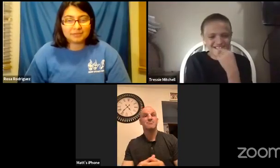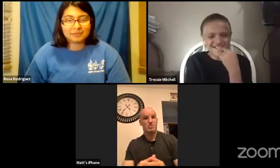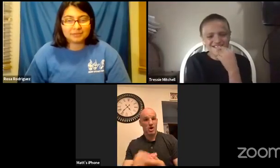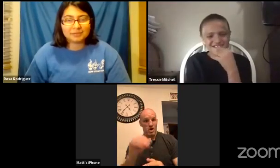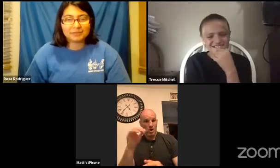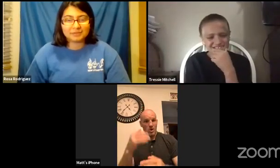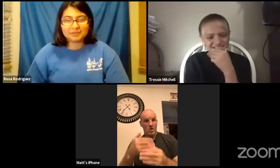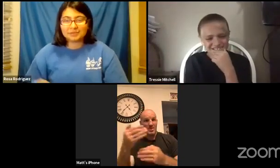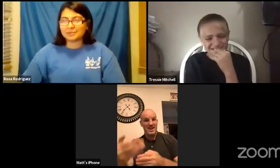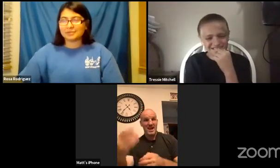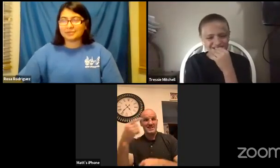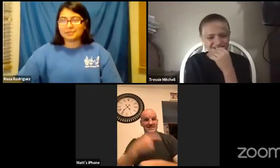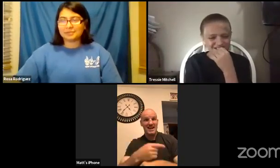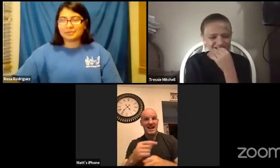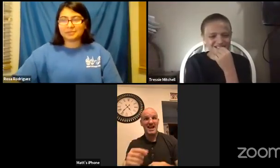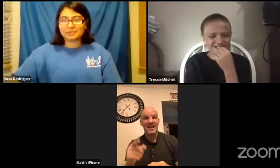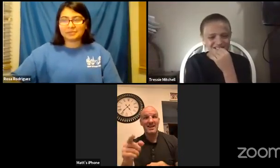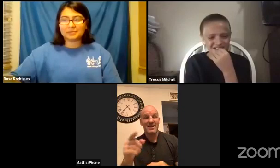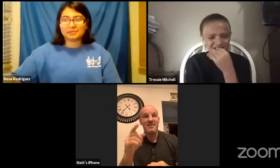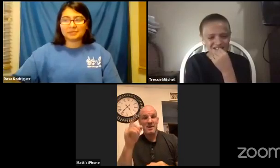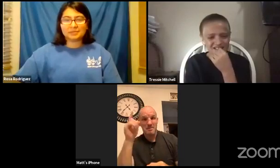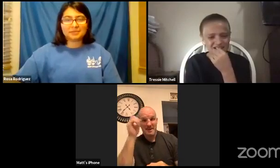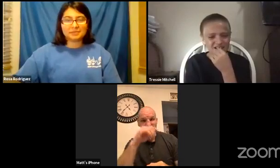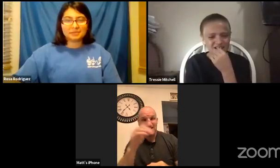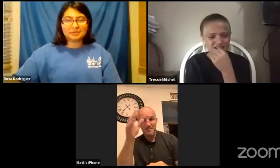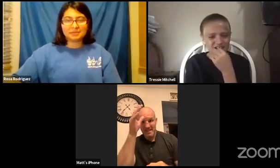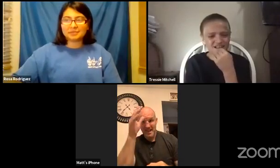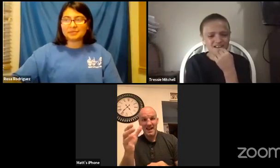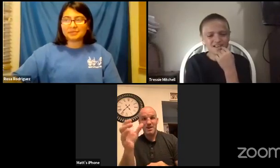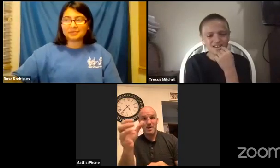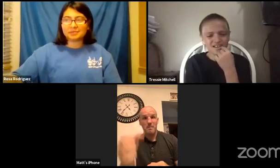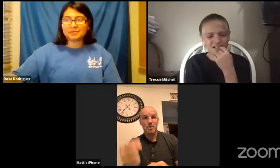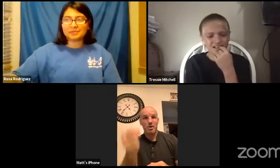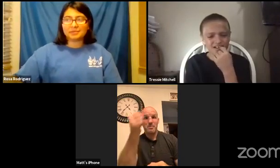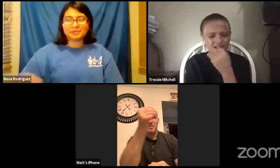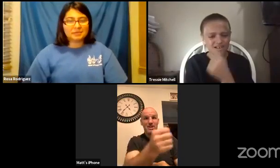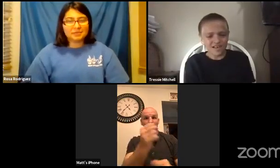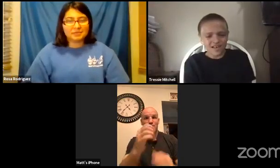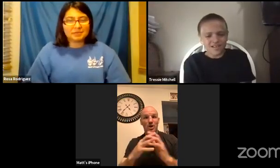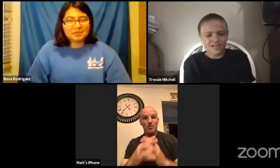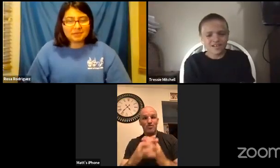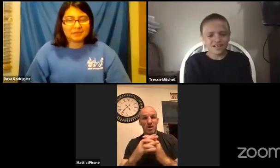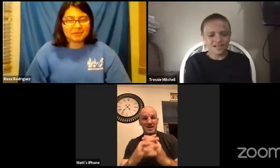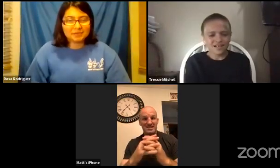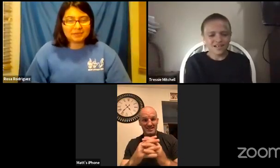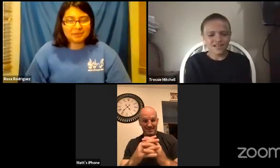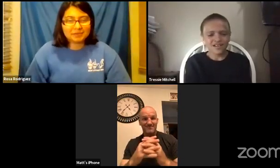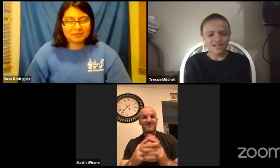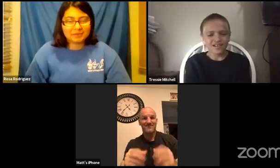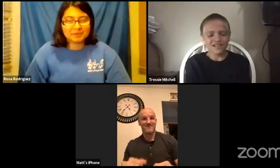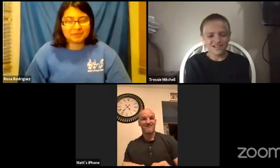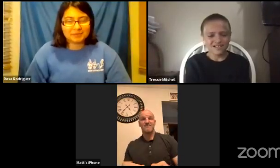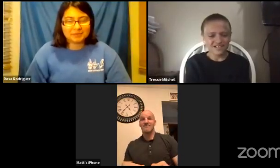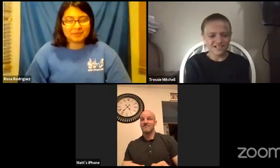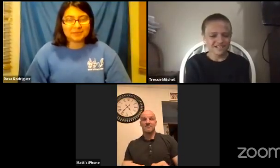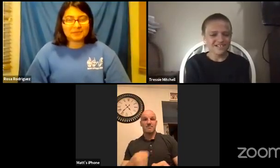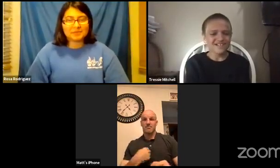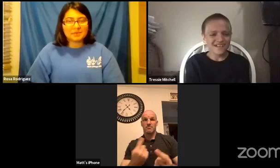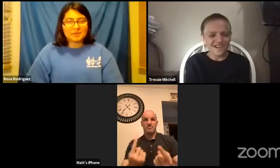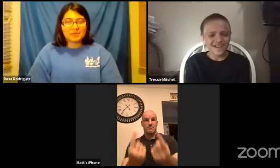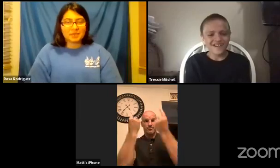was my stepfather's idea, and my mom agreed with him. It was worth a shot. So my